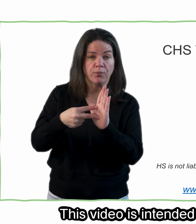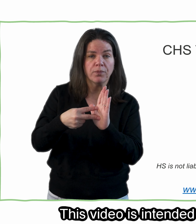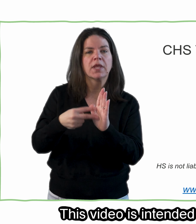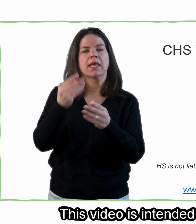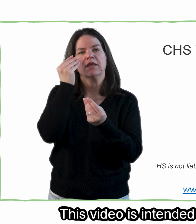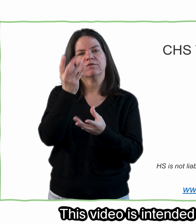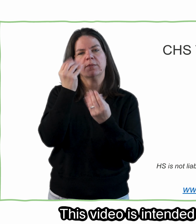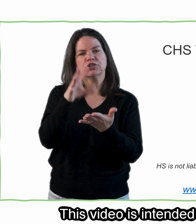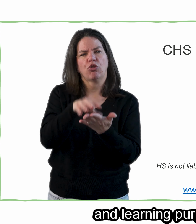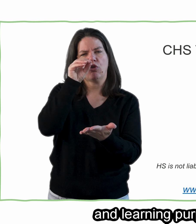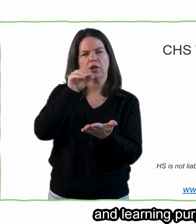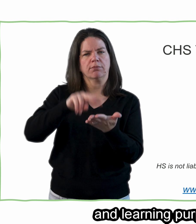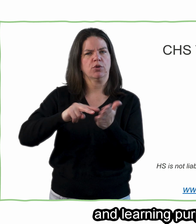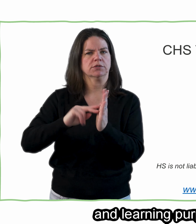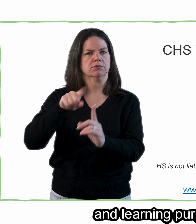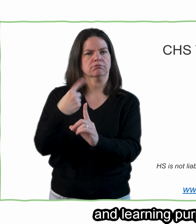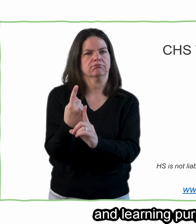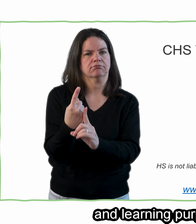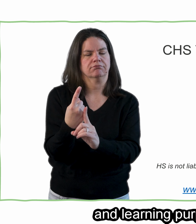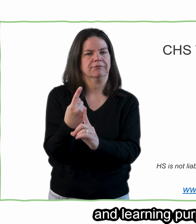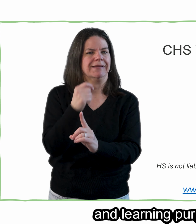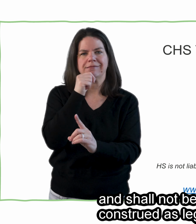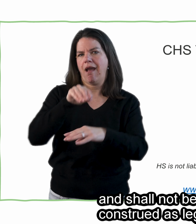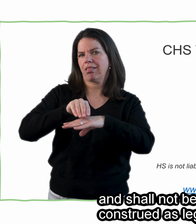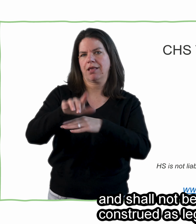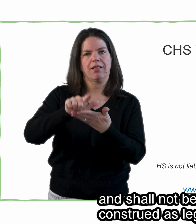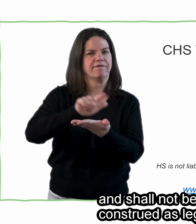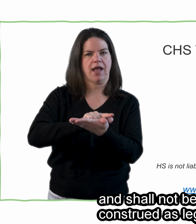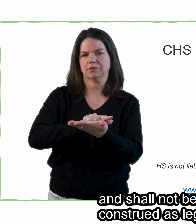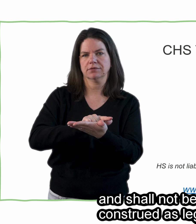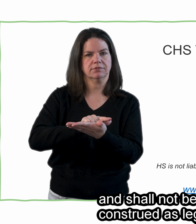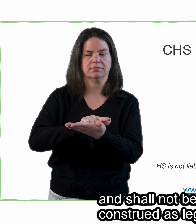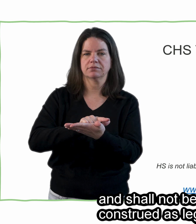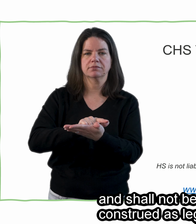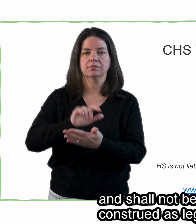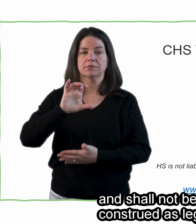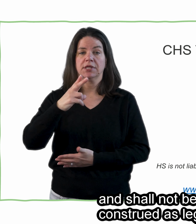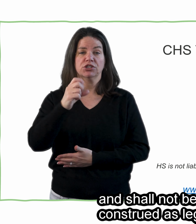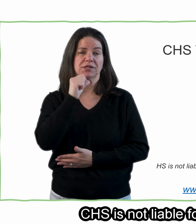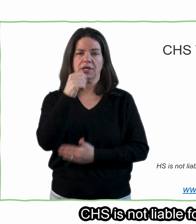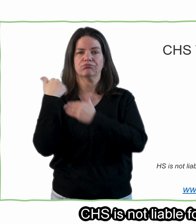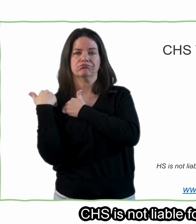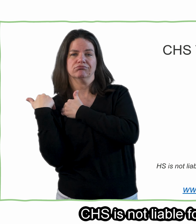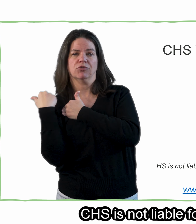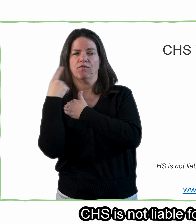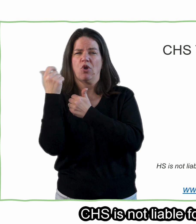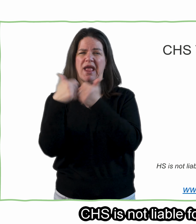for informational and learning purposes only and shall not be construed as legal advice. CHS is not liable for